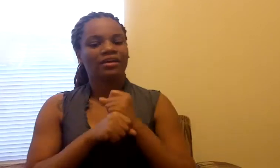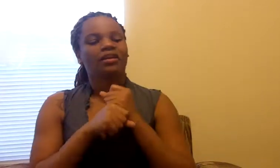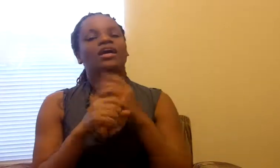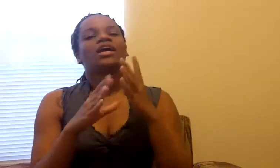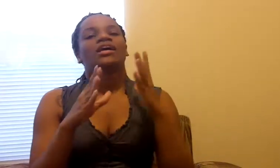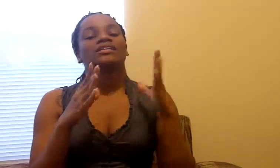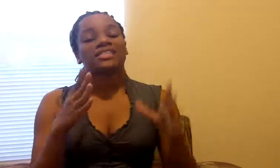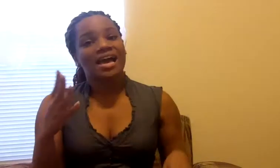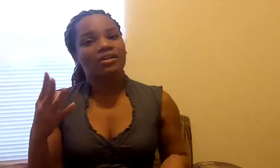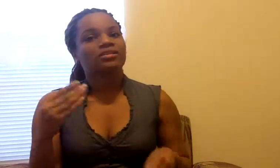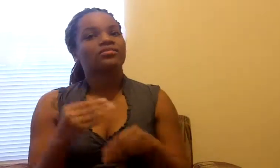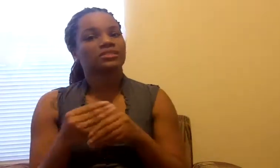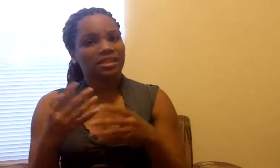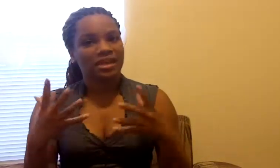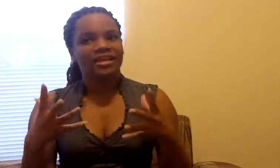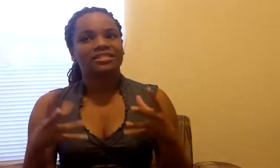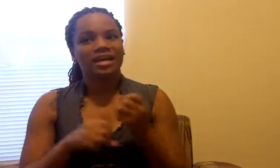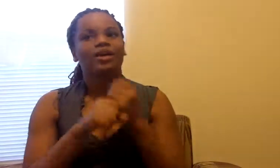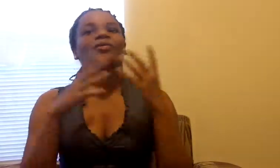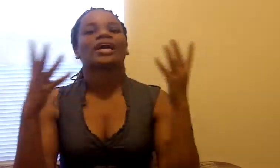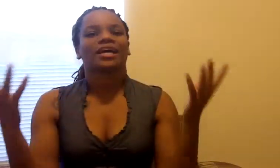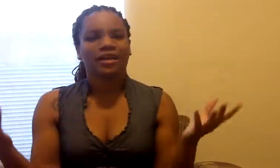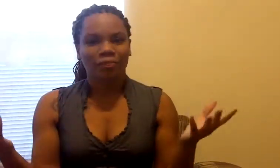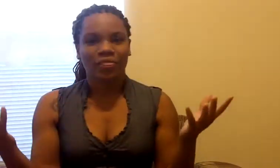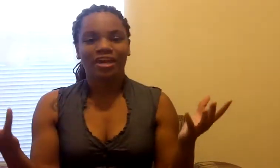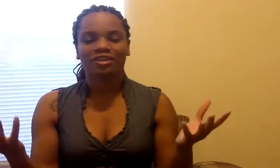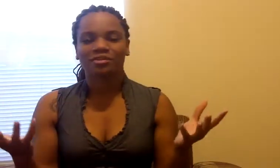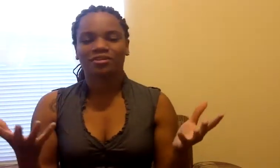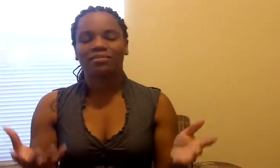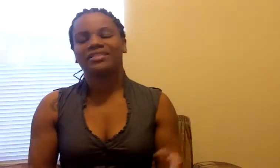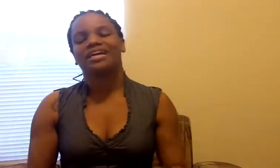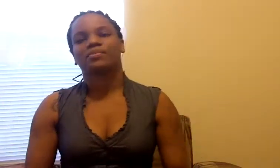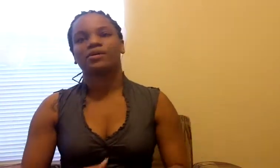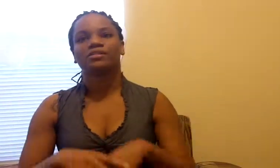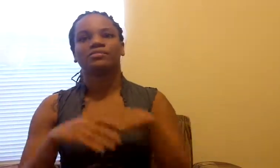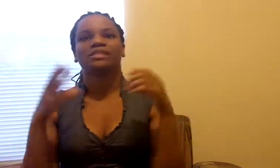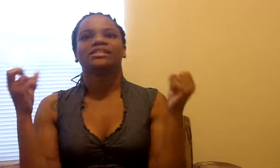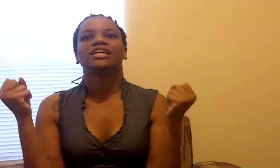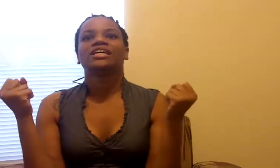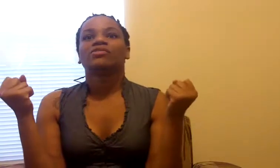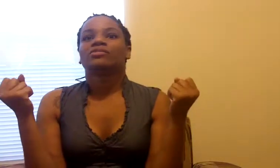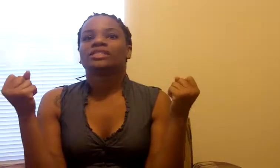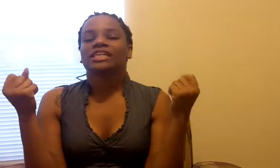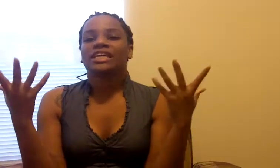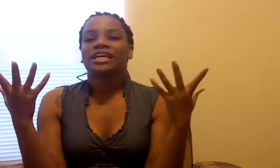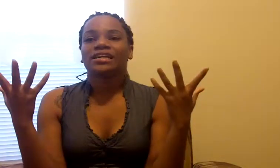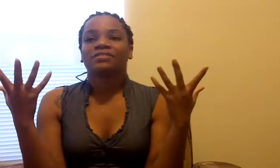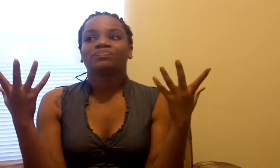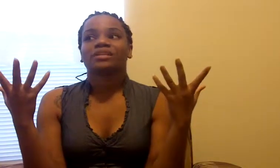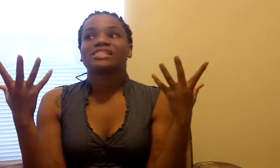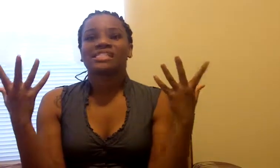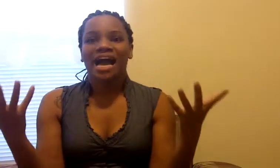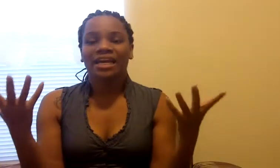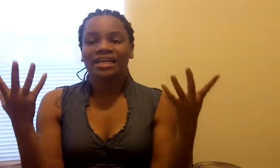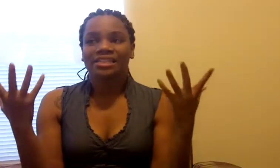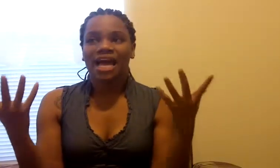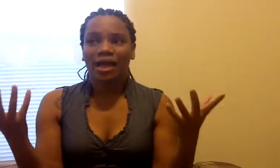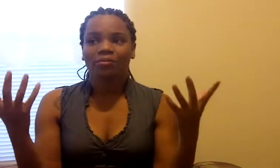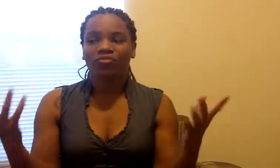and tag along to that, it's like, okay, that helps so much, as opposed to me sitting here signing an entire movie